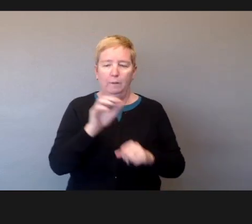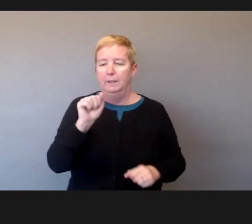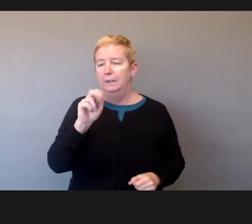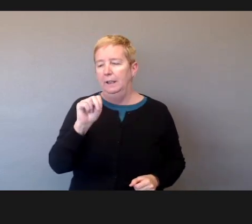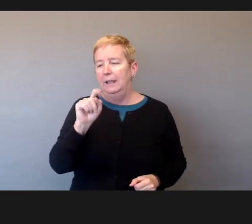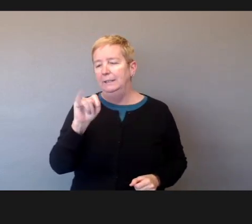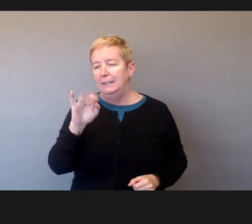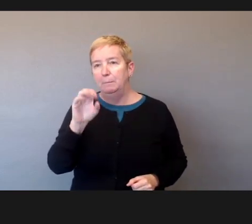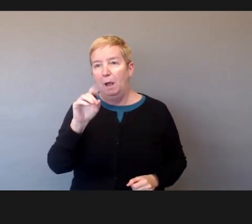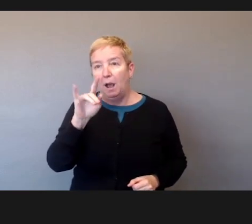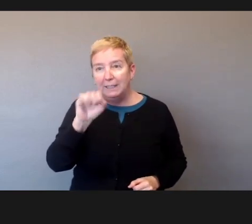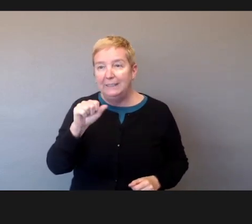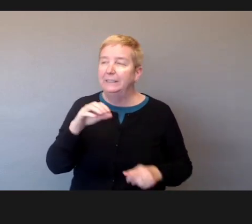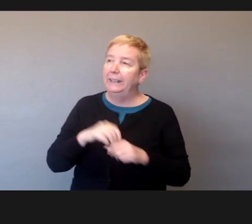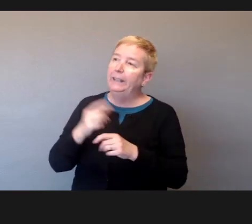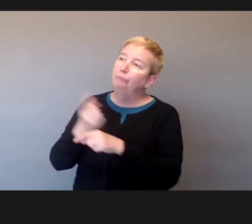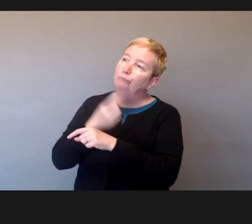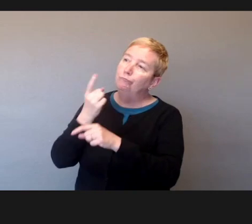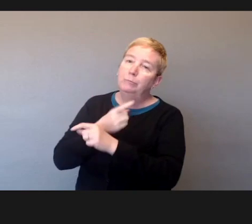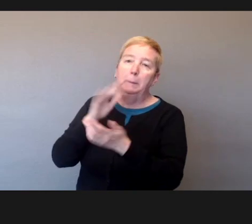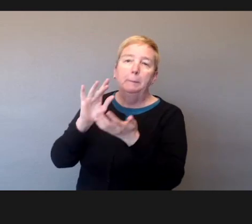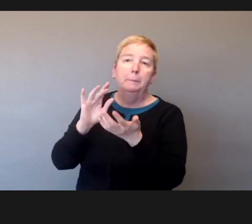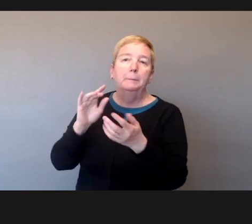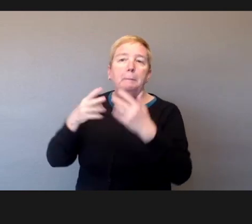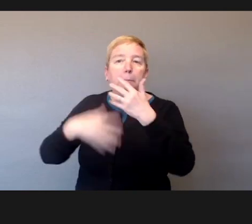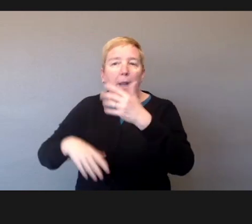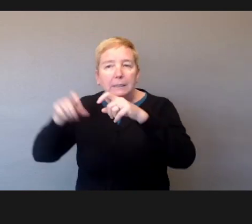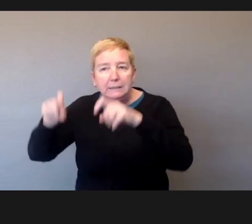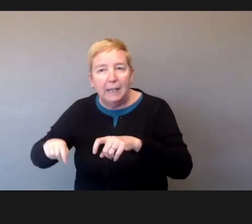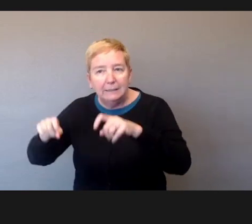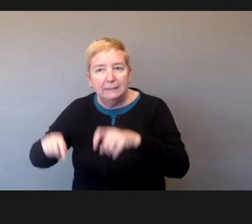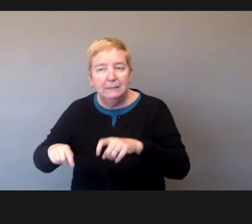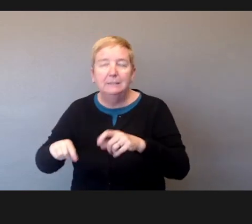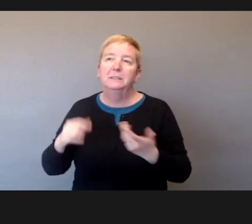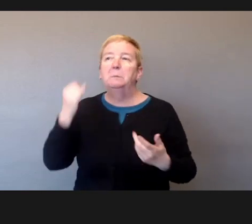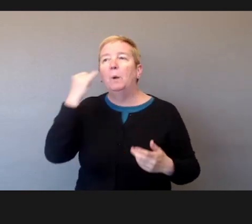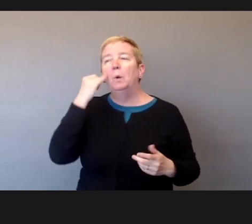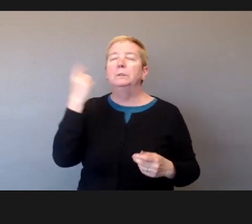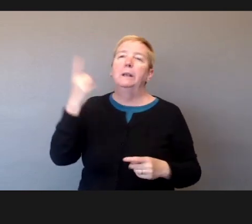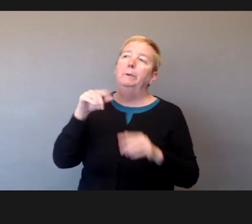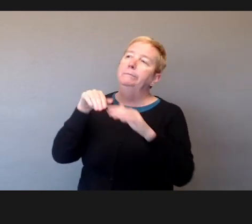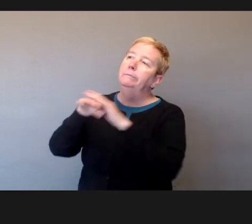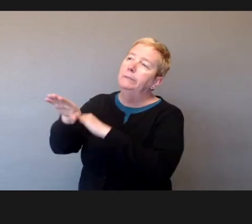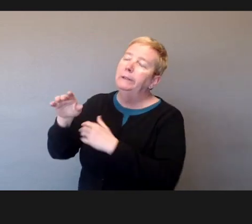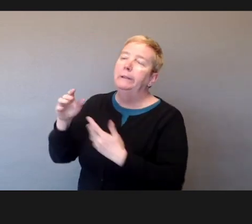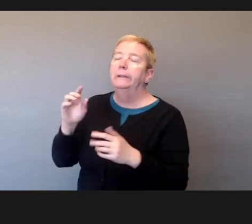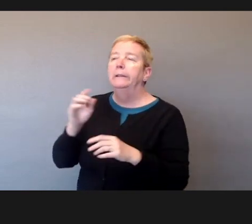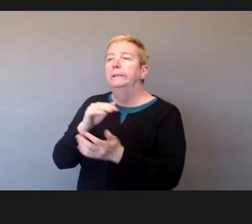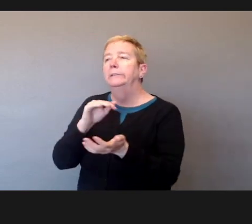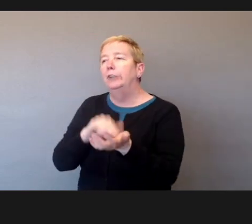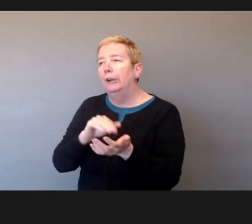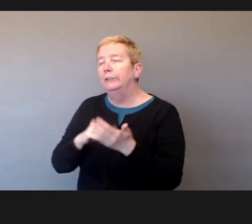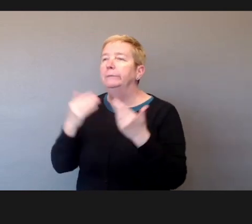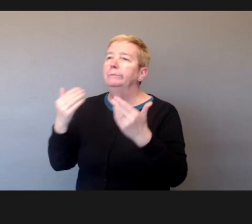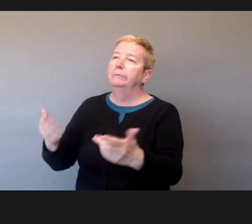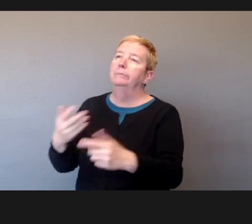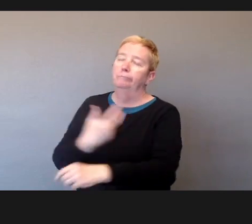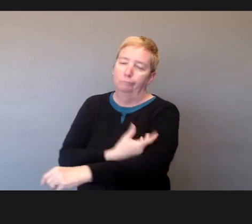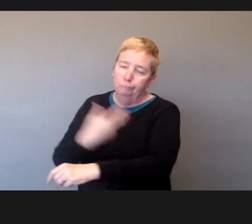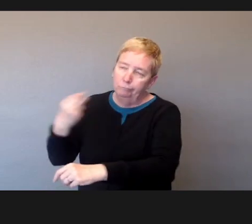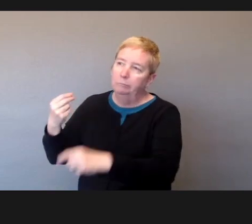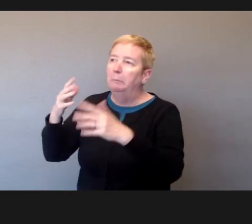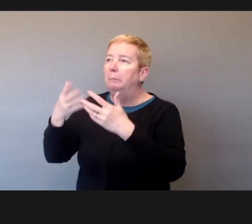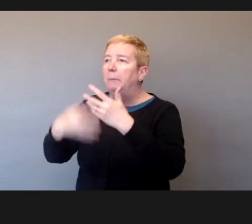routine blood samples. The people get not for COVID, but you get your blood count done. You might be randomly